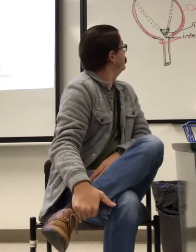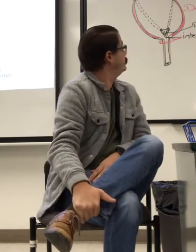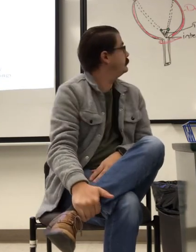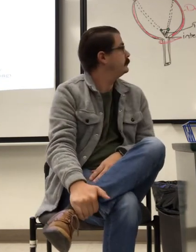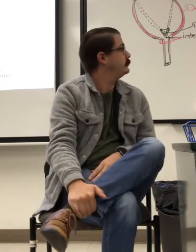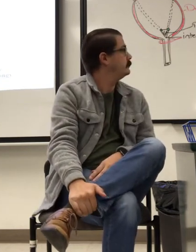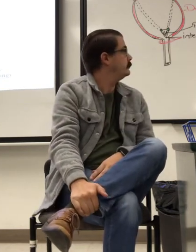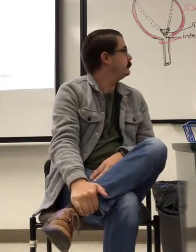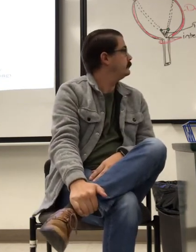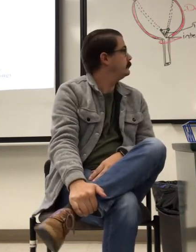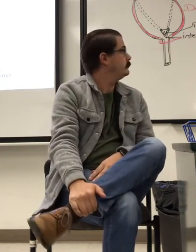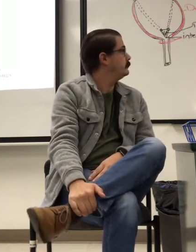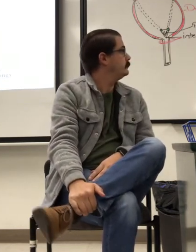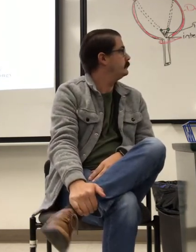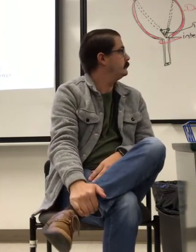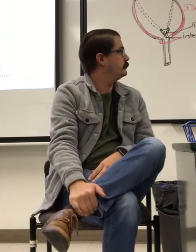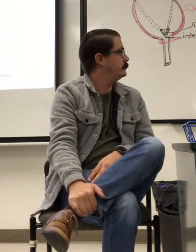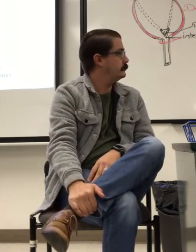bladder wall